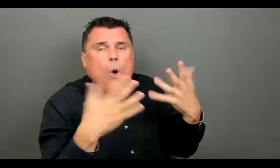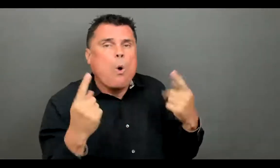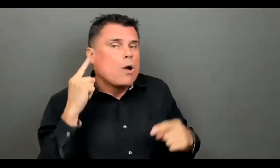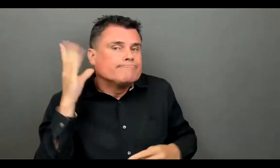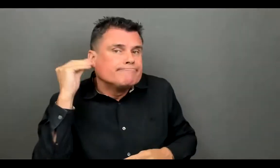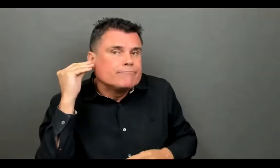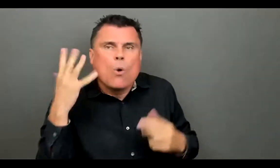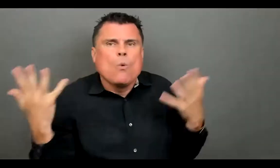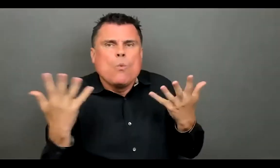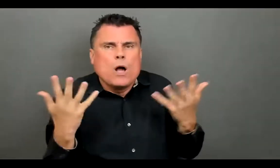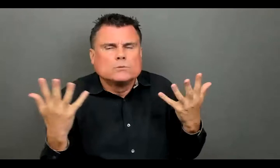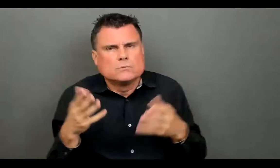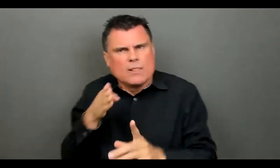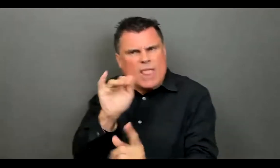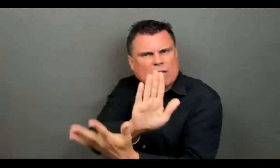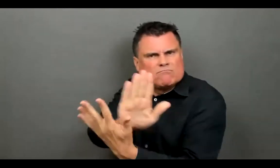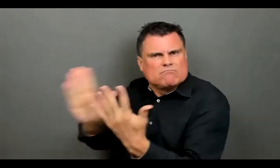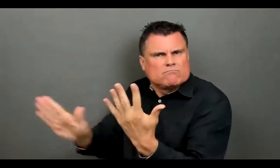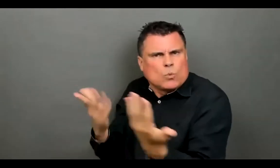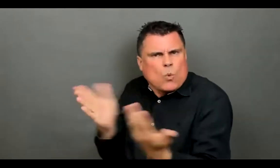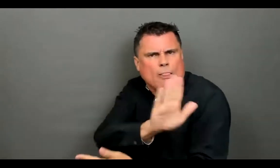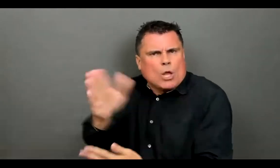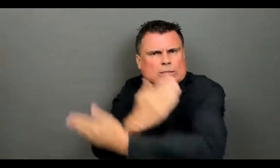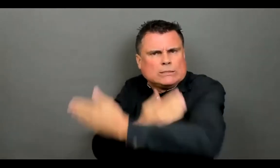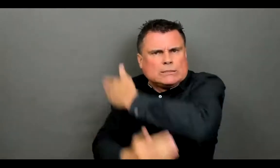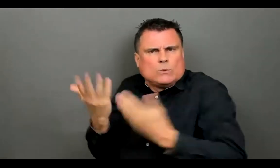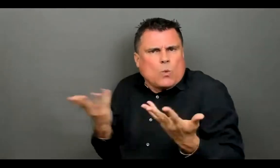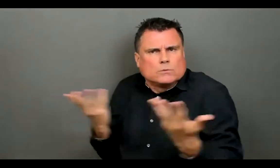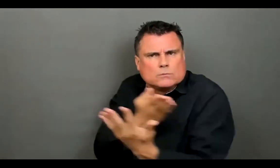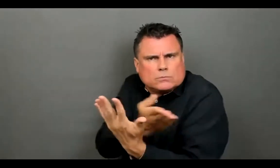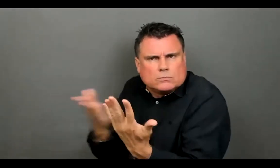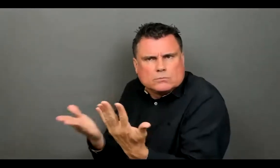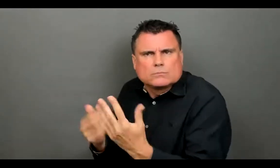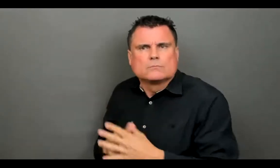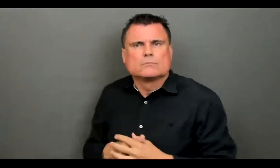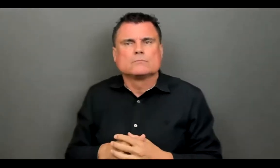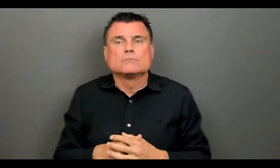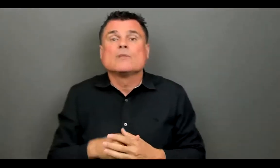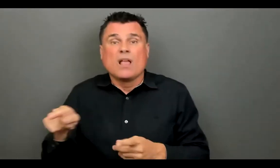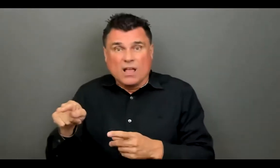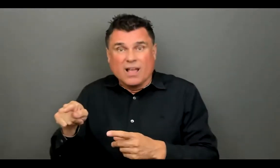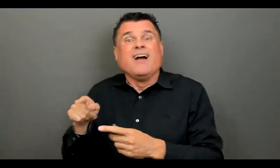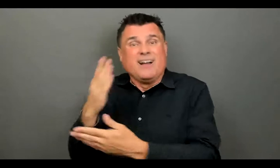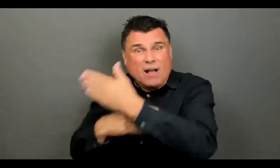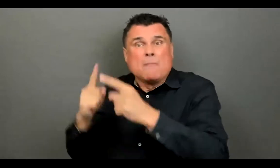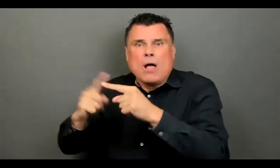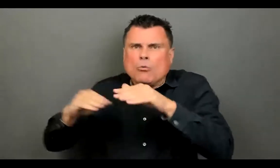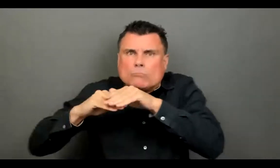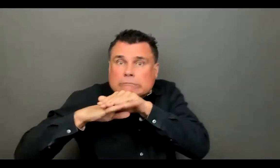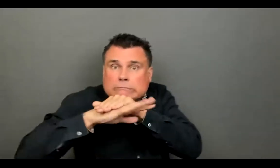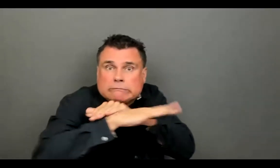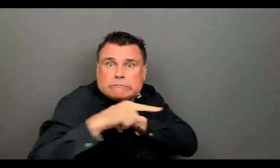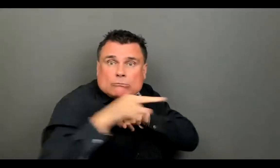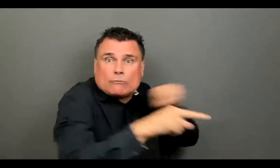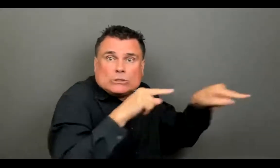service you're entitled to in the host country, and your challenges are even more accentuated. So it's these kinds of complex challenges that we find